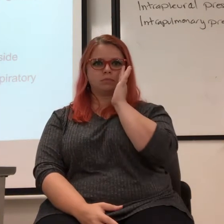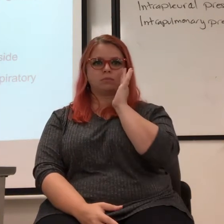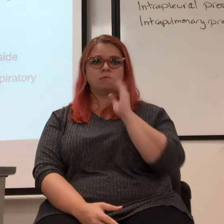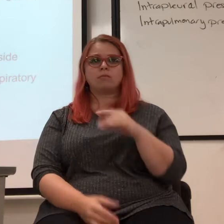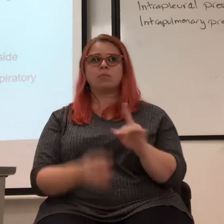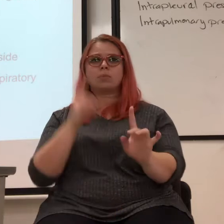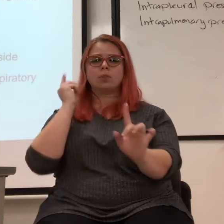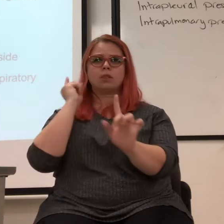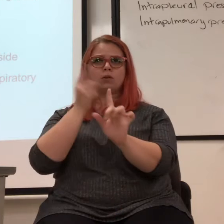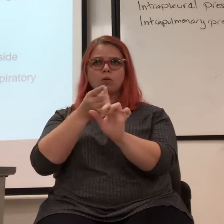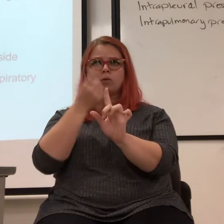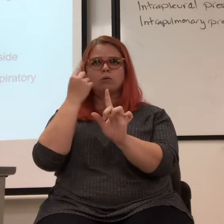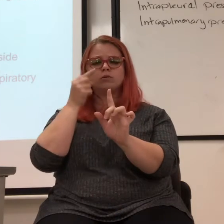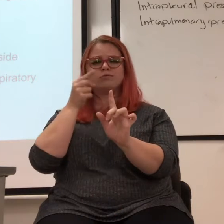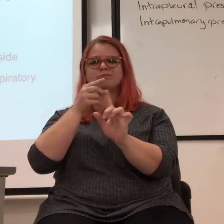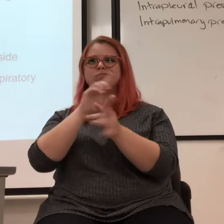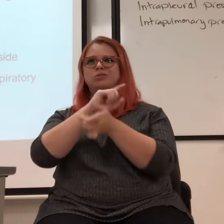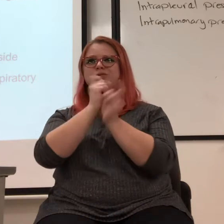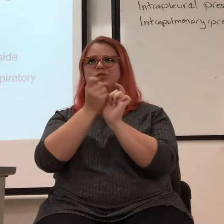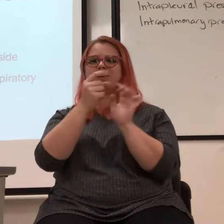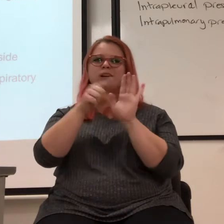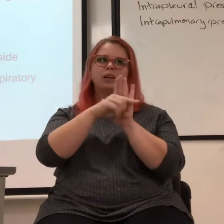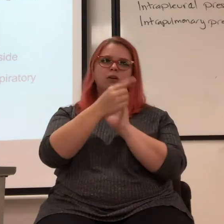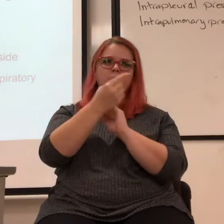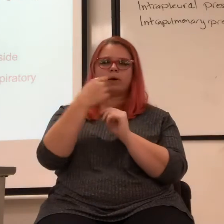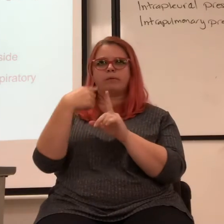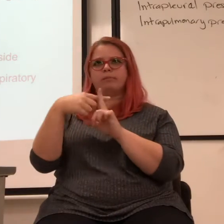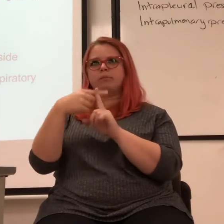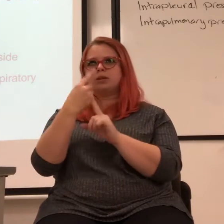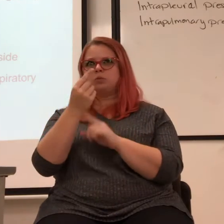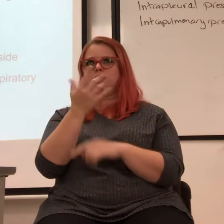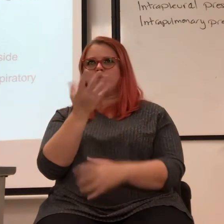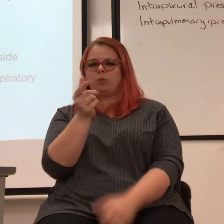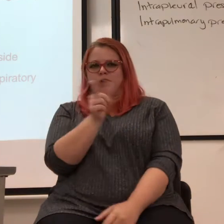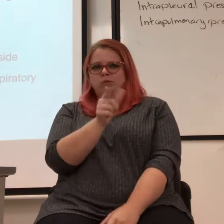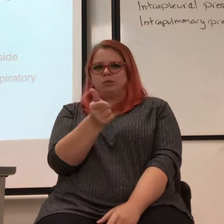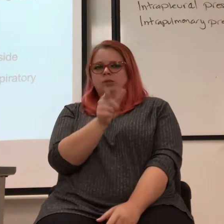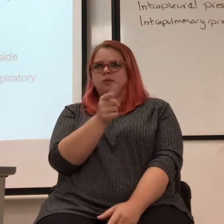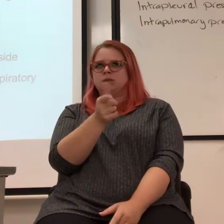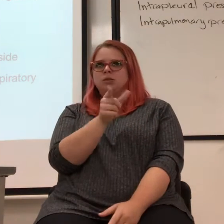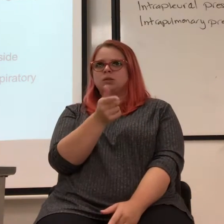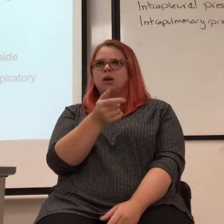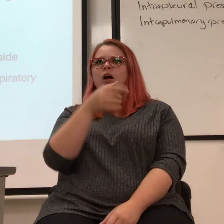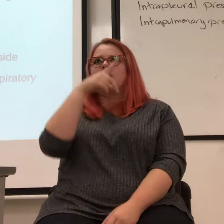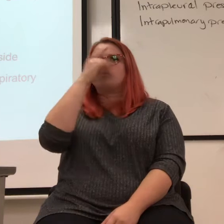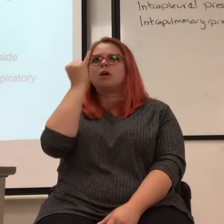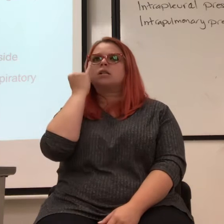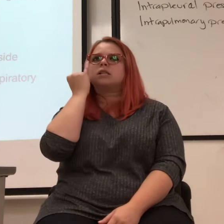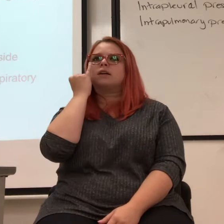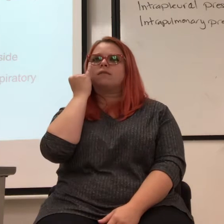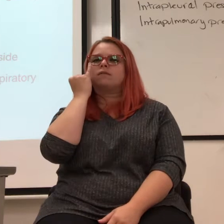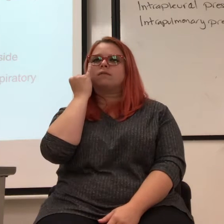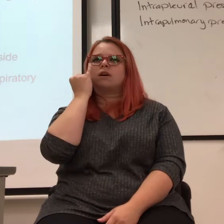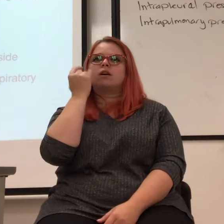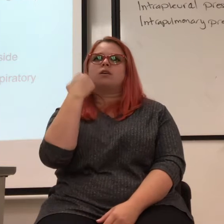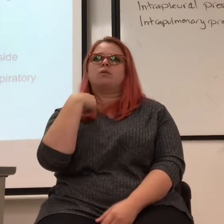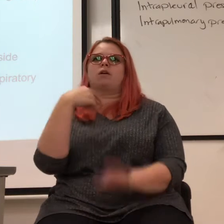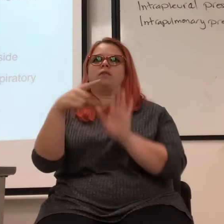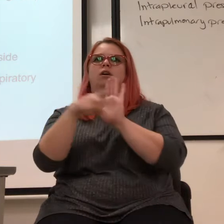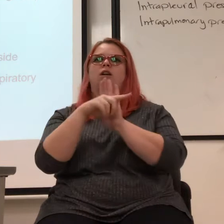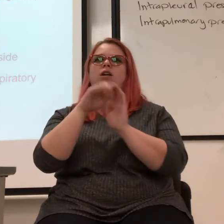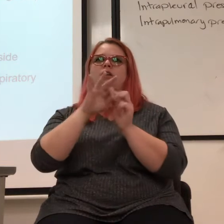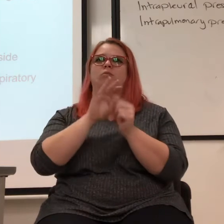And the goal is to get it to change, -1, +1. You want to oscillate between that, because if you create a negative